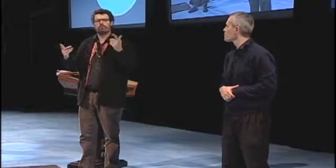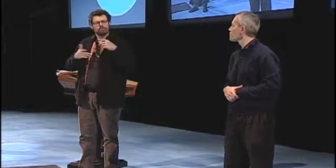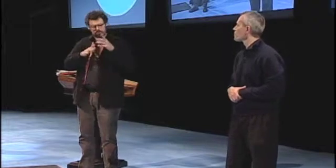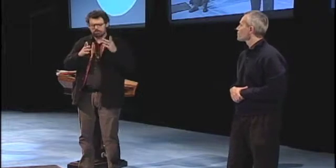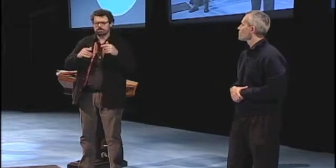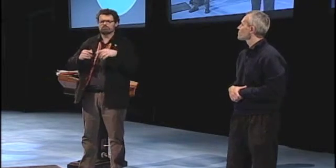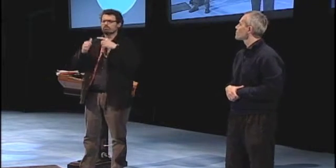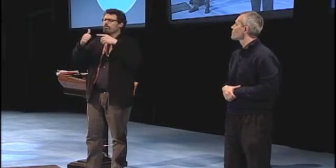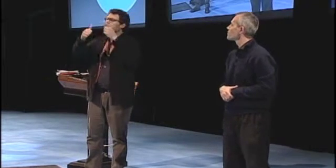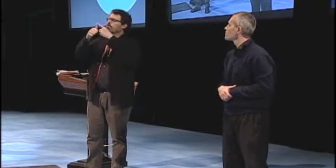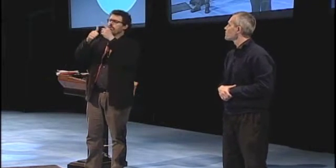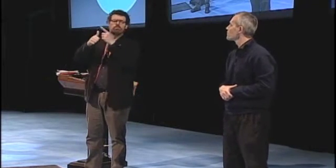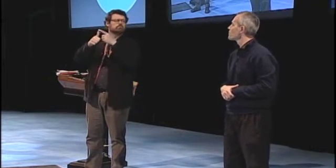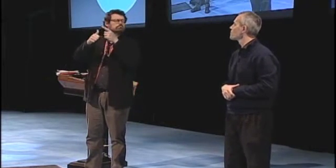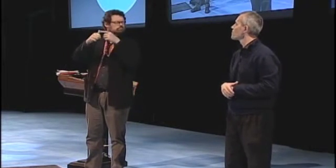My next piece is called Gather.